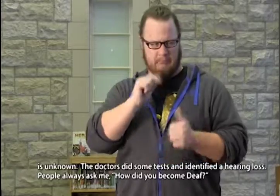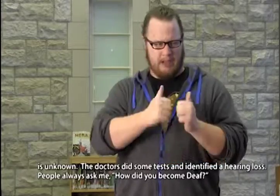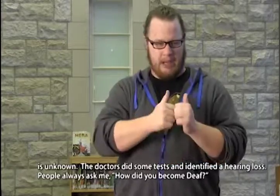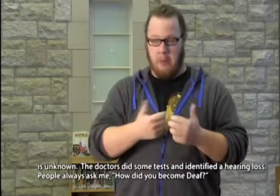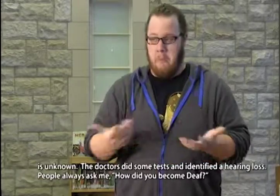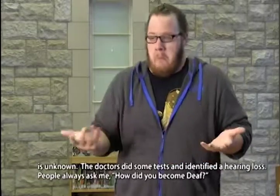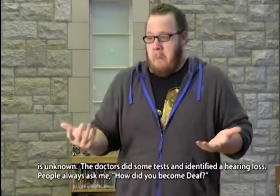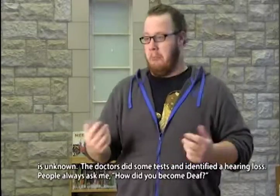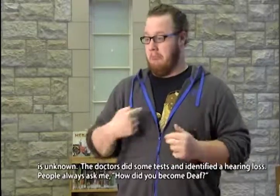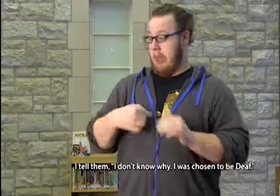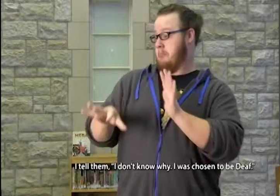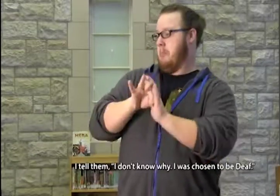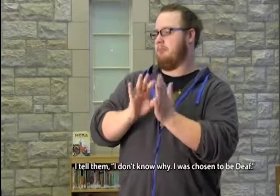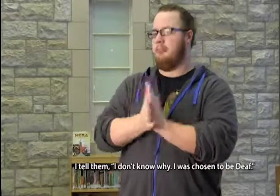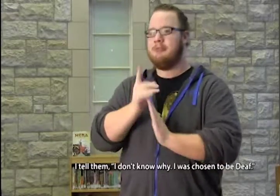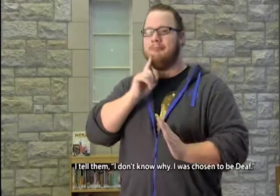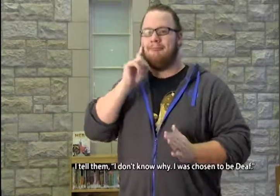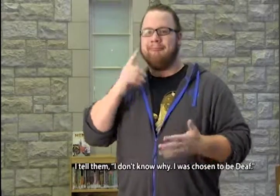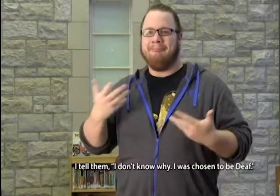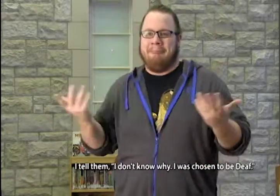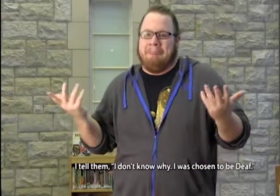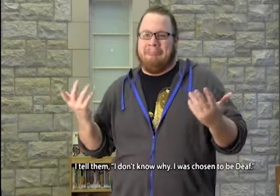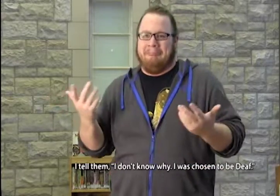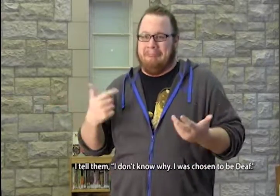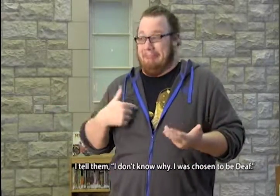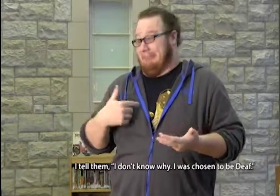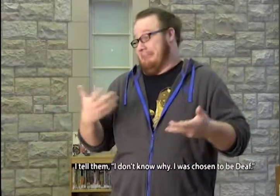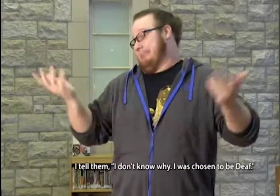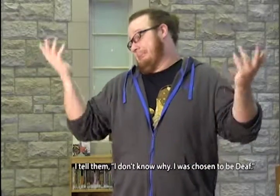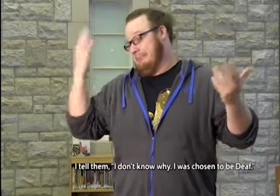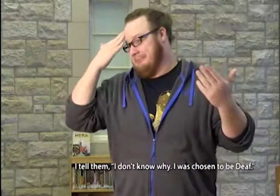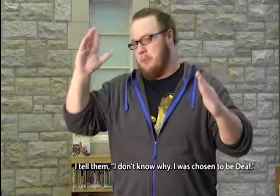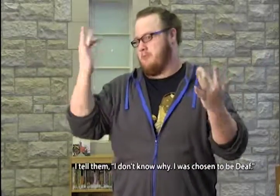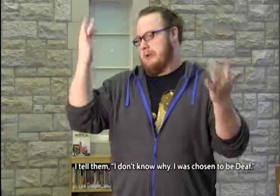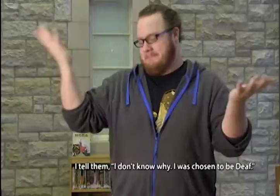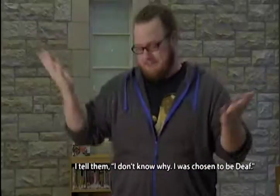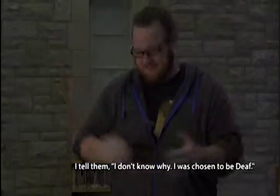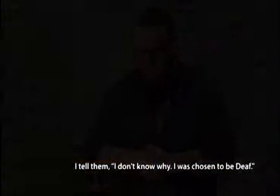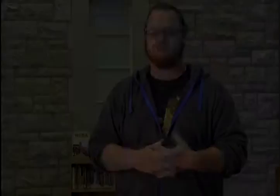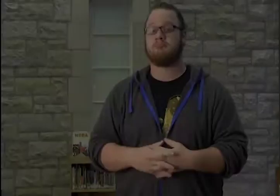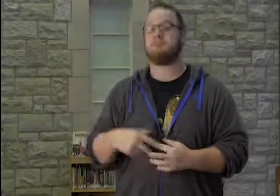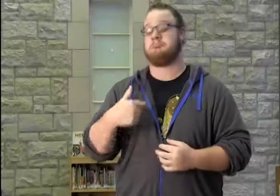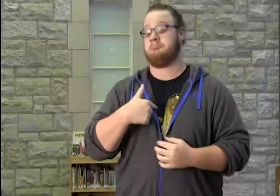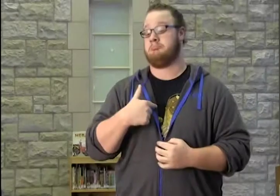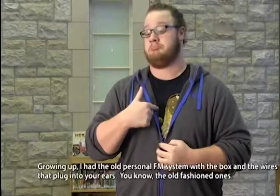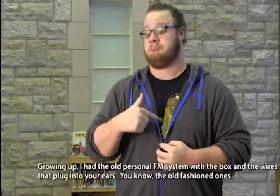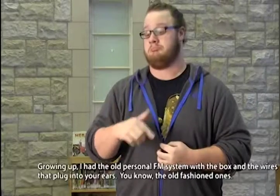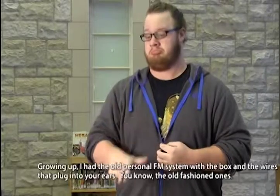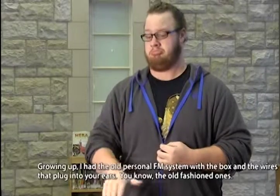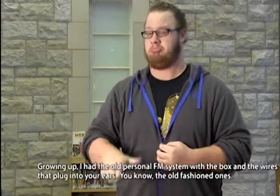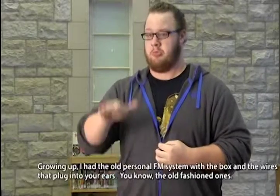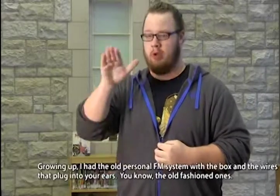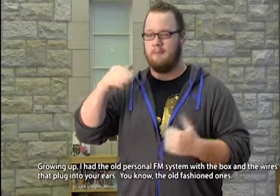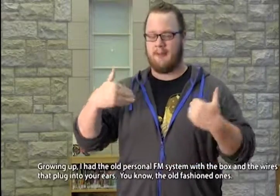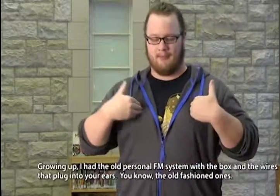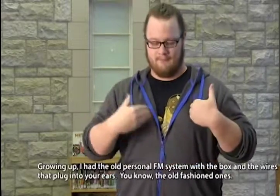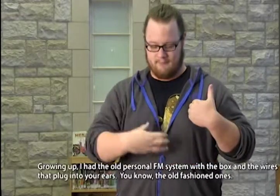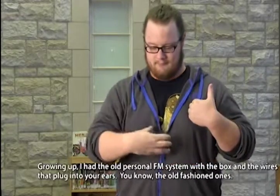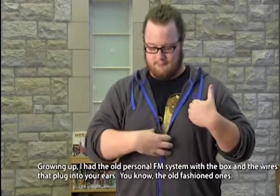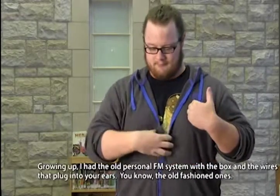become deaf? And I tell them, I don't know why. I was chosen to be deaf. And growing up, I had the old personal